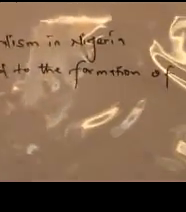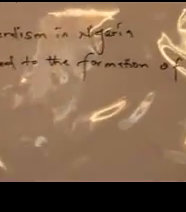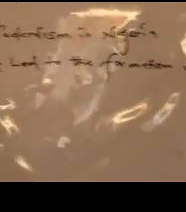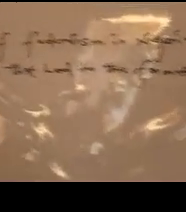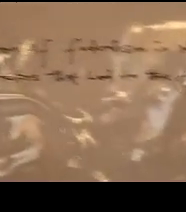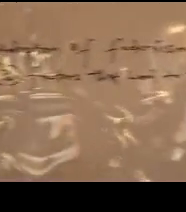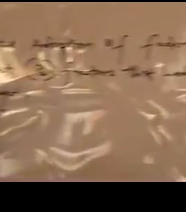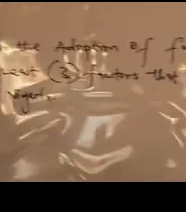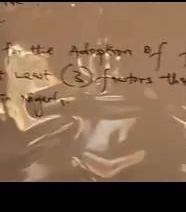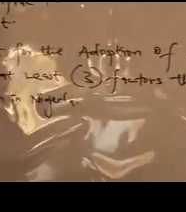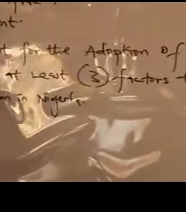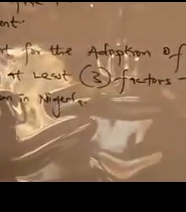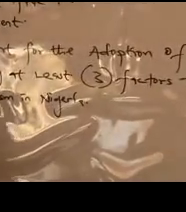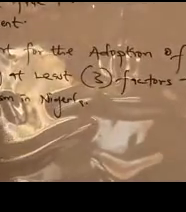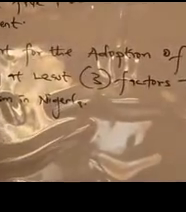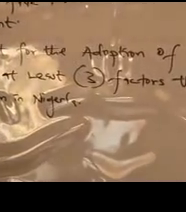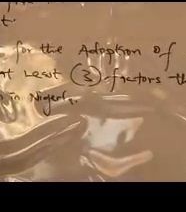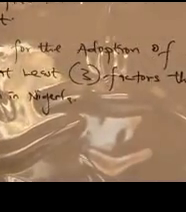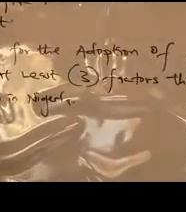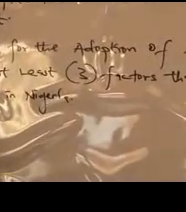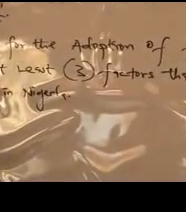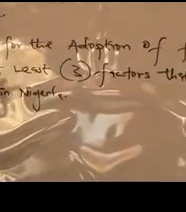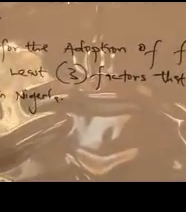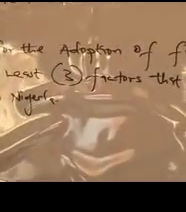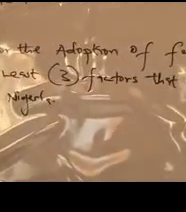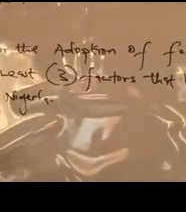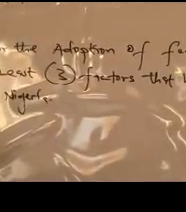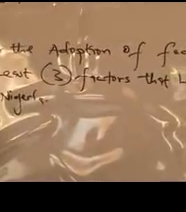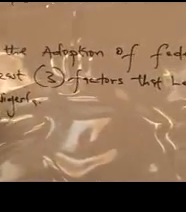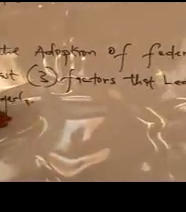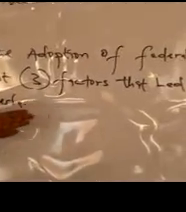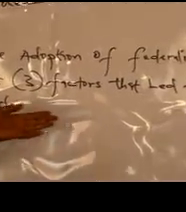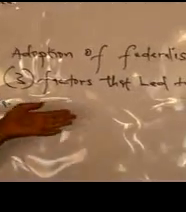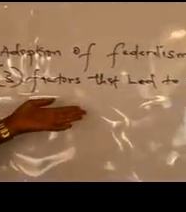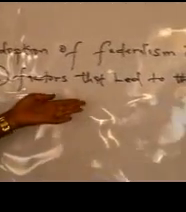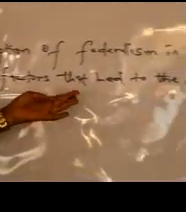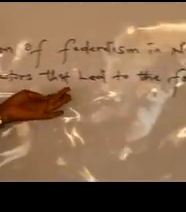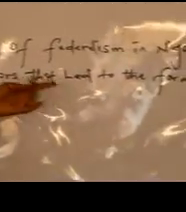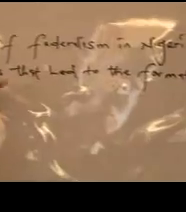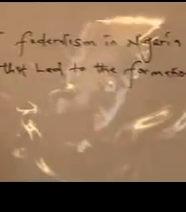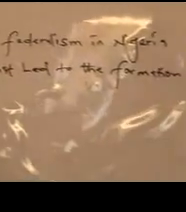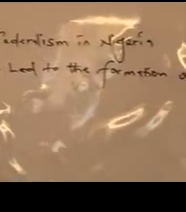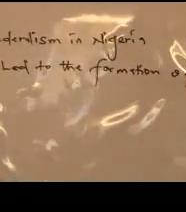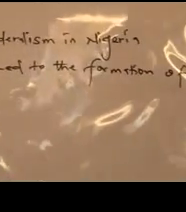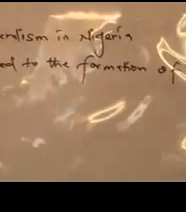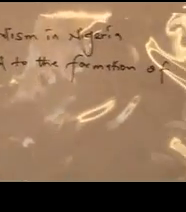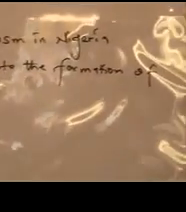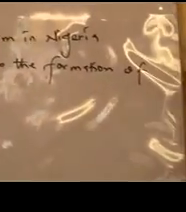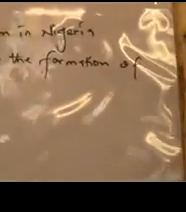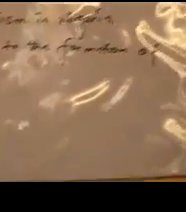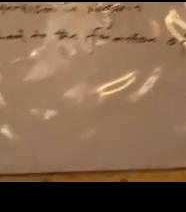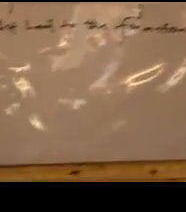in Nigeria. We've done this. Then identify at least 3 factors that led to the